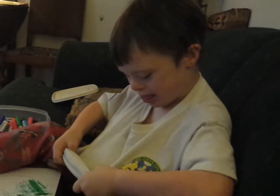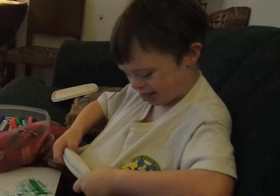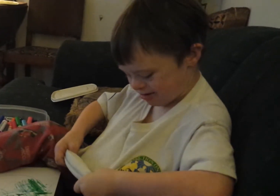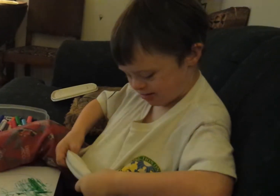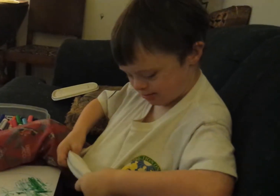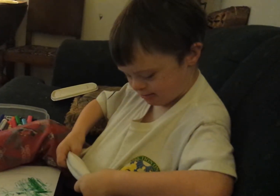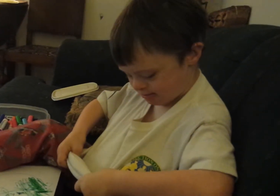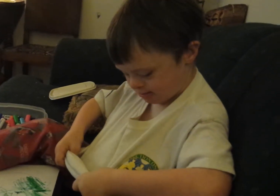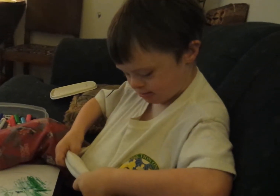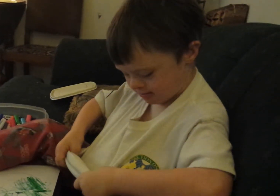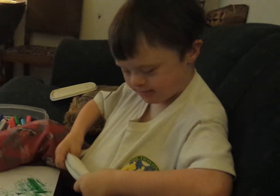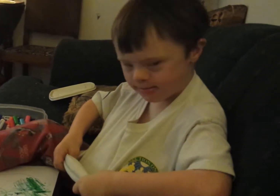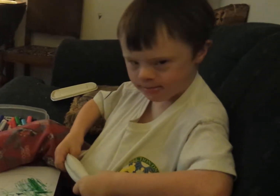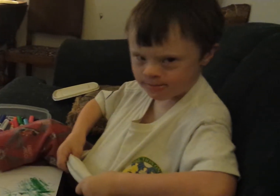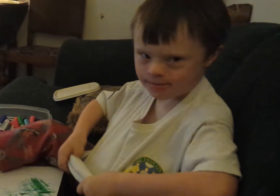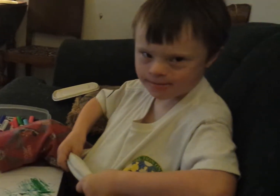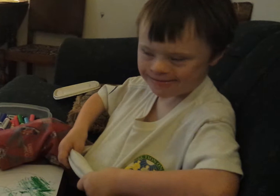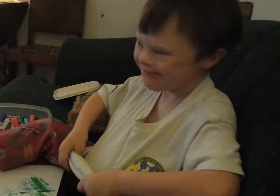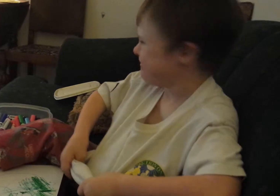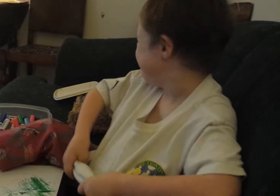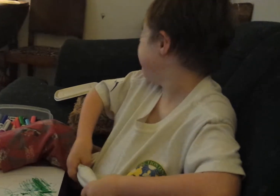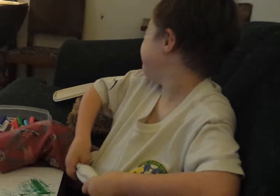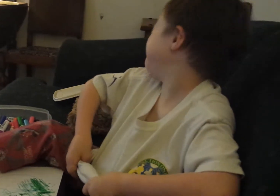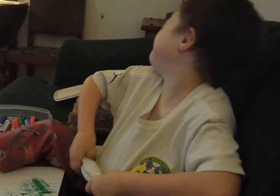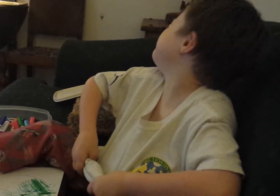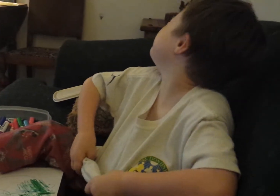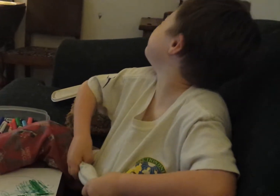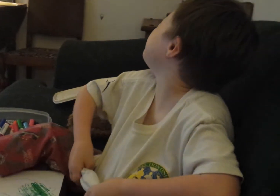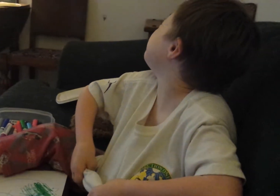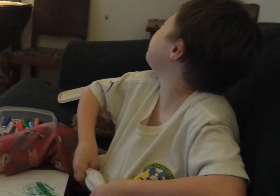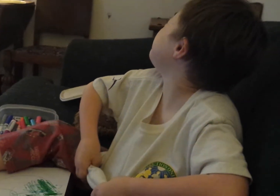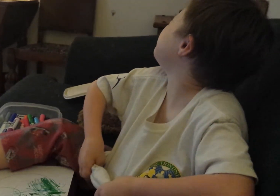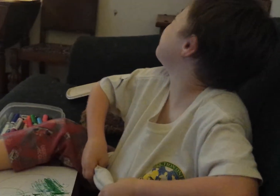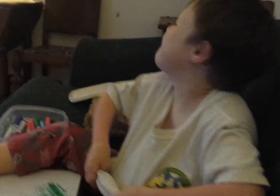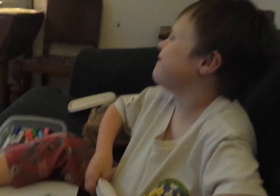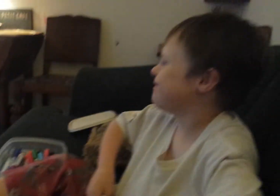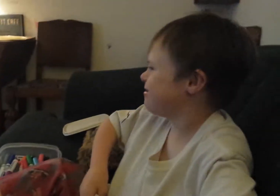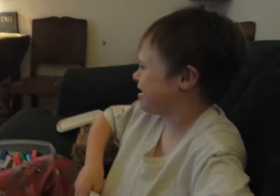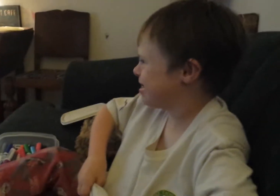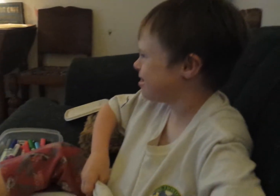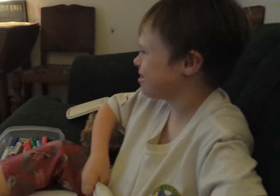You're so smart! Okay! I'll hide it now! looks nice right here!